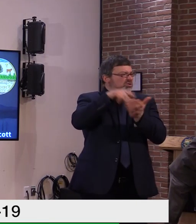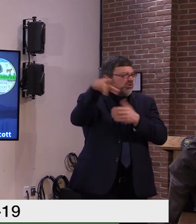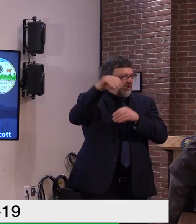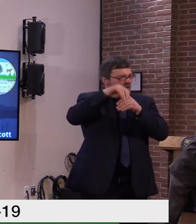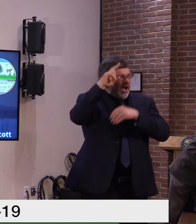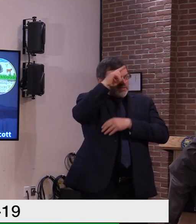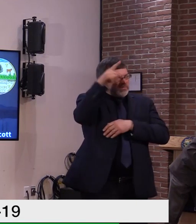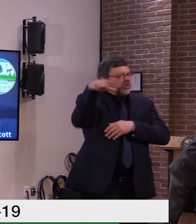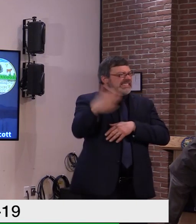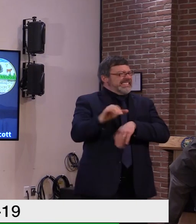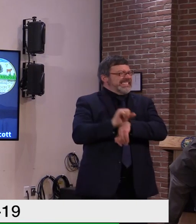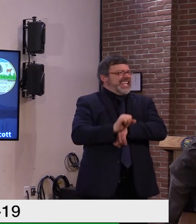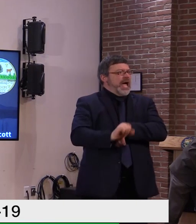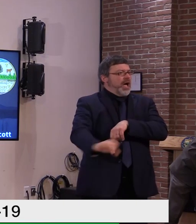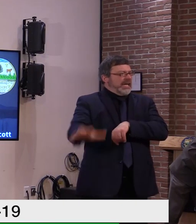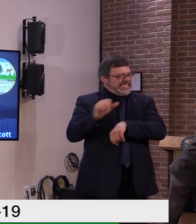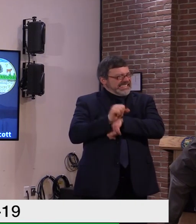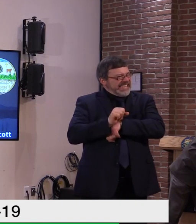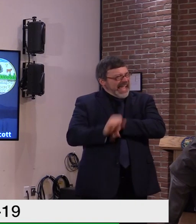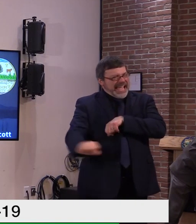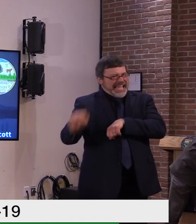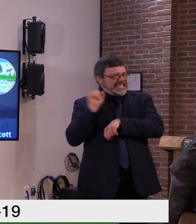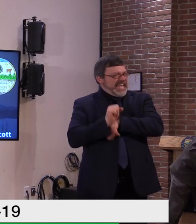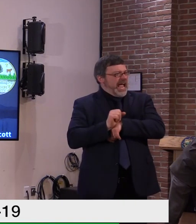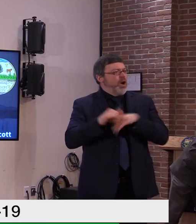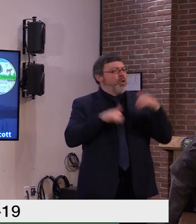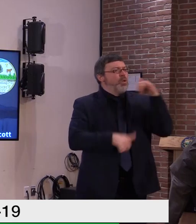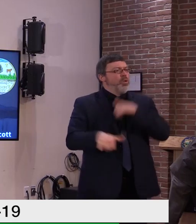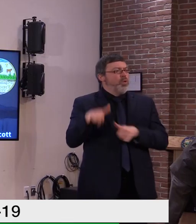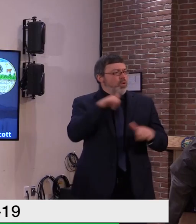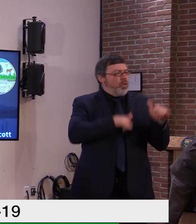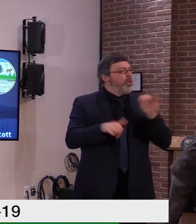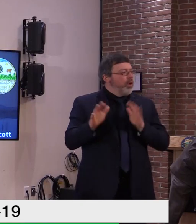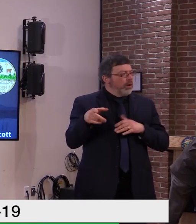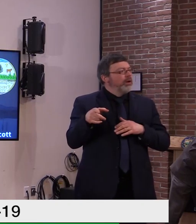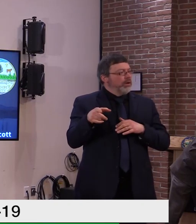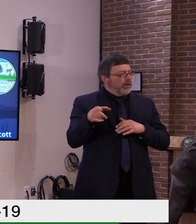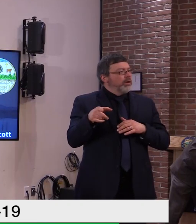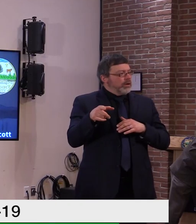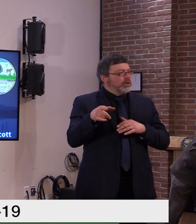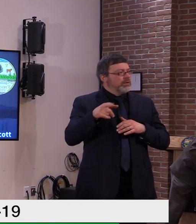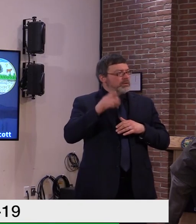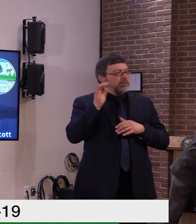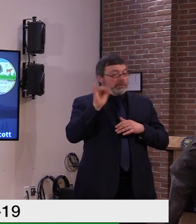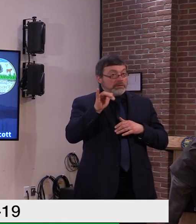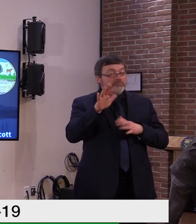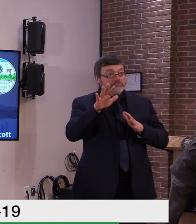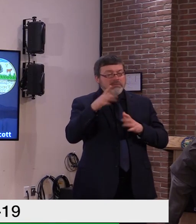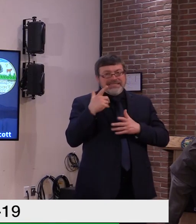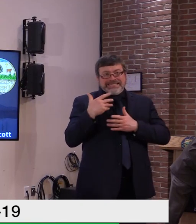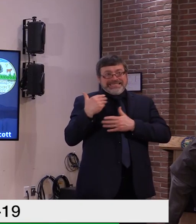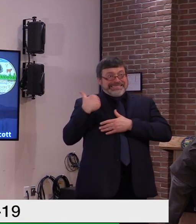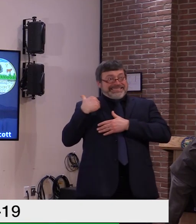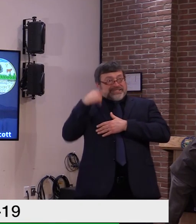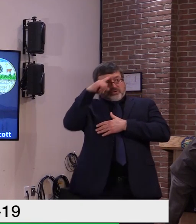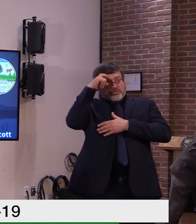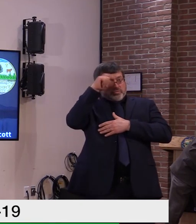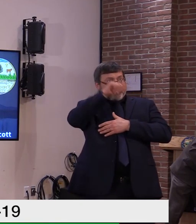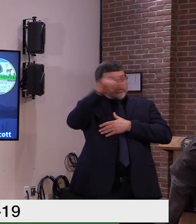safely. As individuals, communities, and as a state, we've learned again that we have the strength to